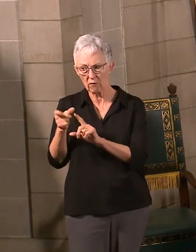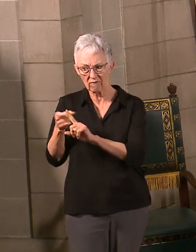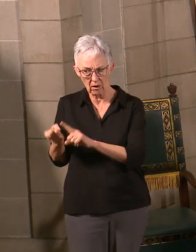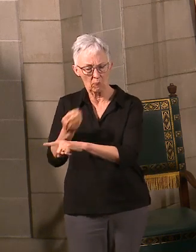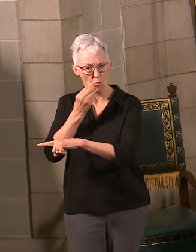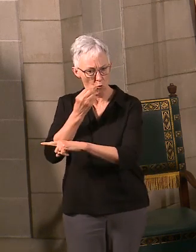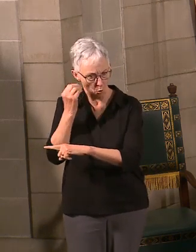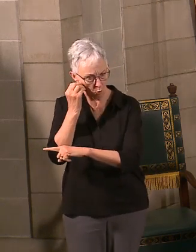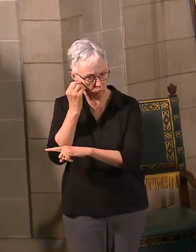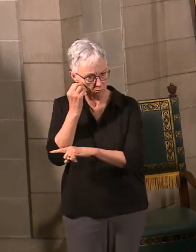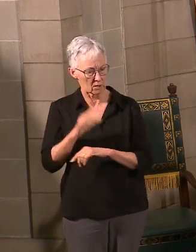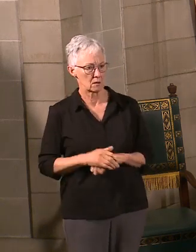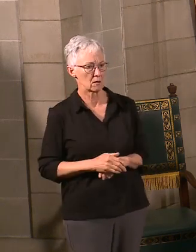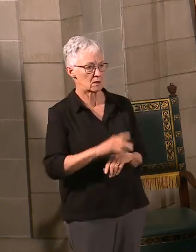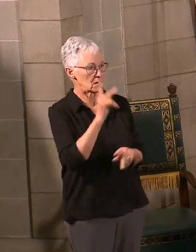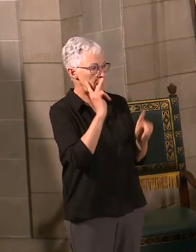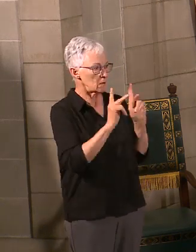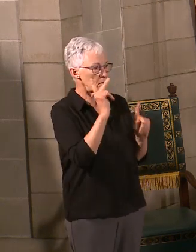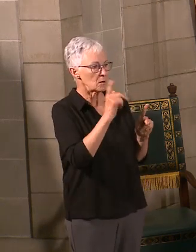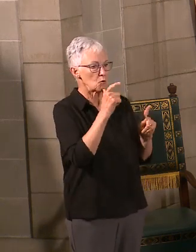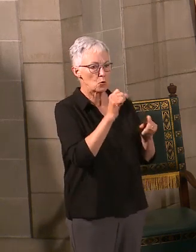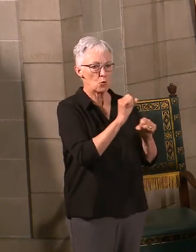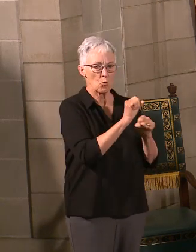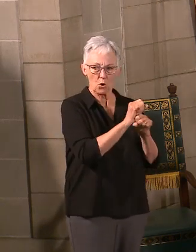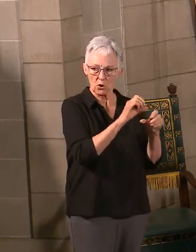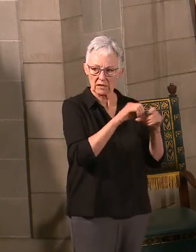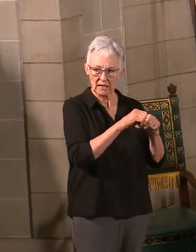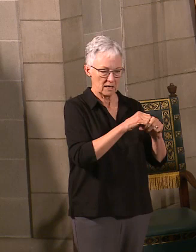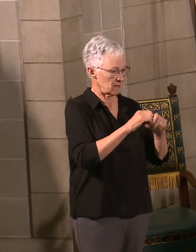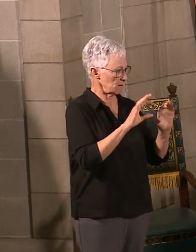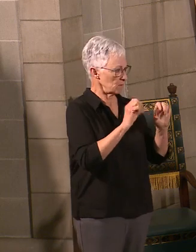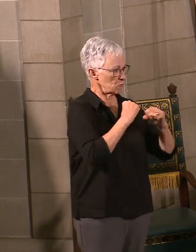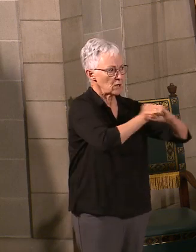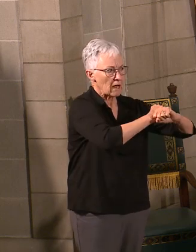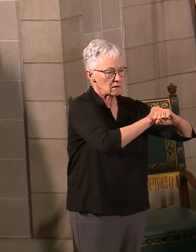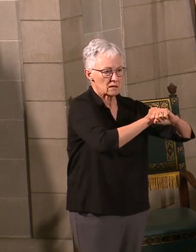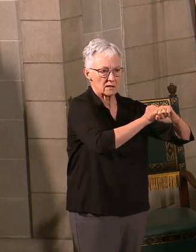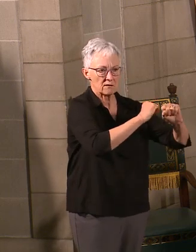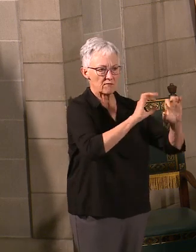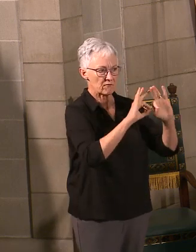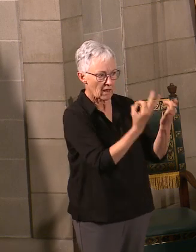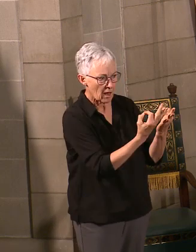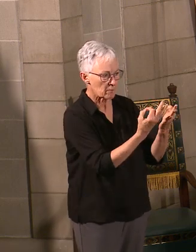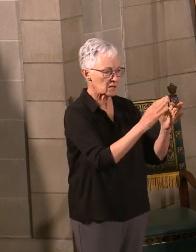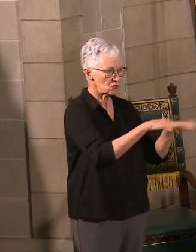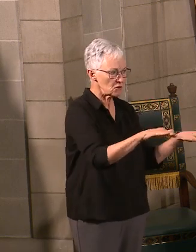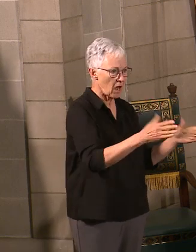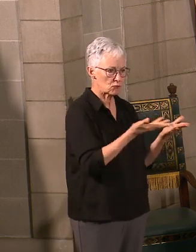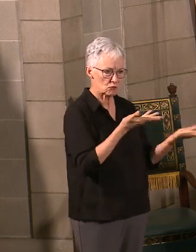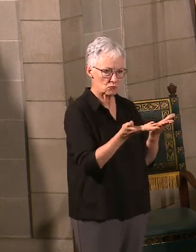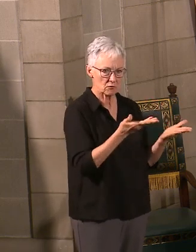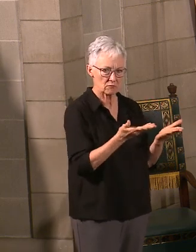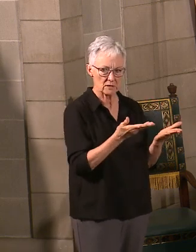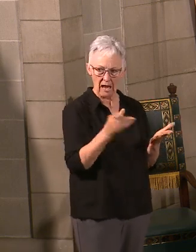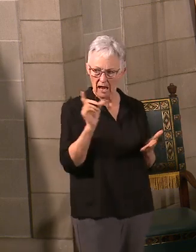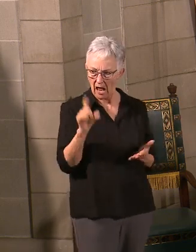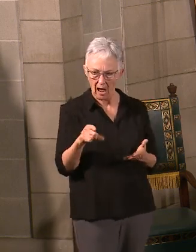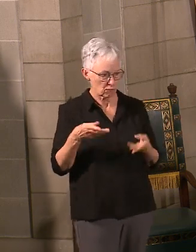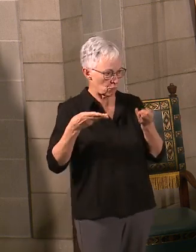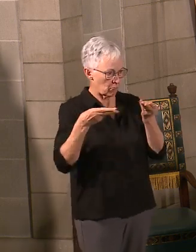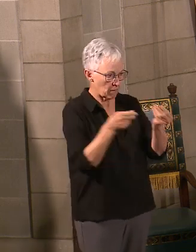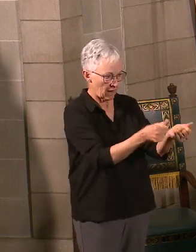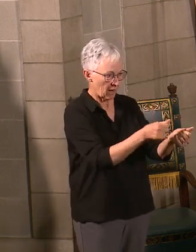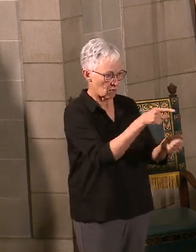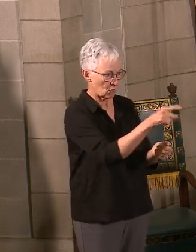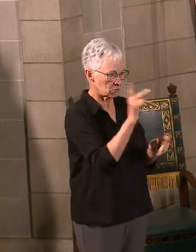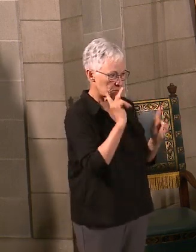the hotlines to protect children and their families, or making sure that those benefits are getting out to those families. So, for example, that they